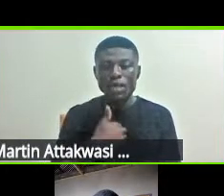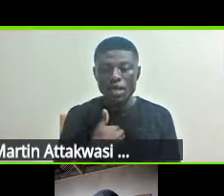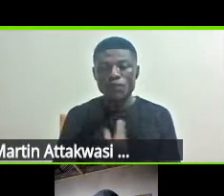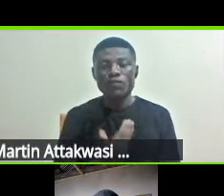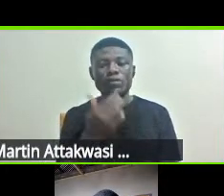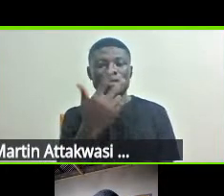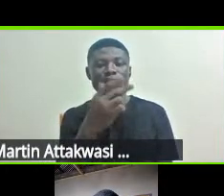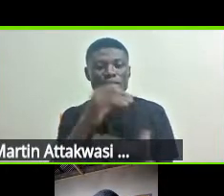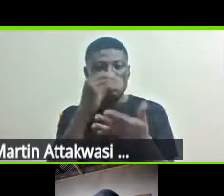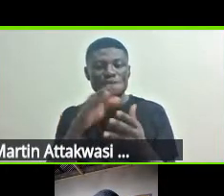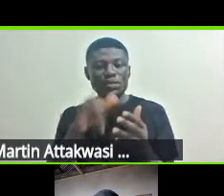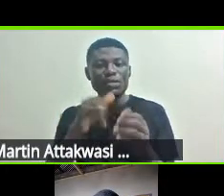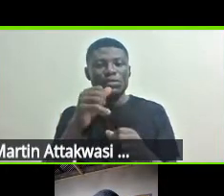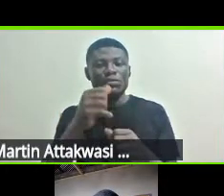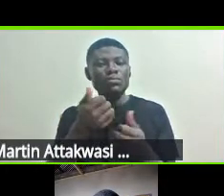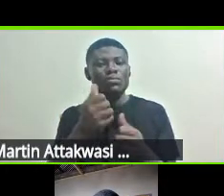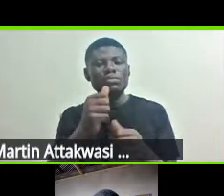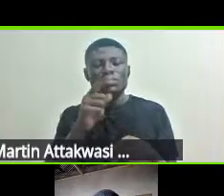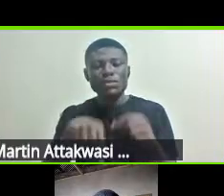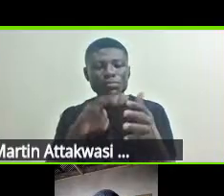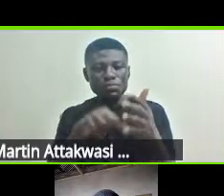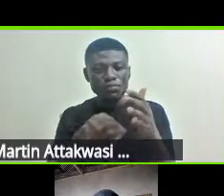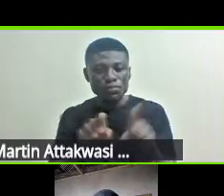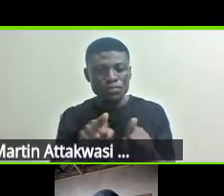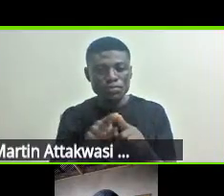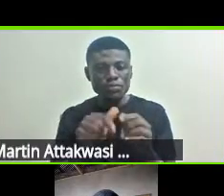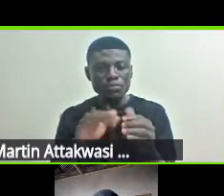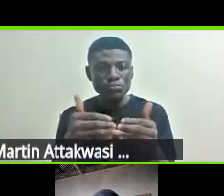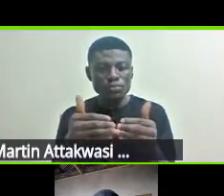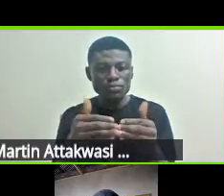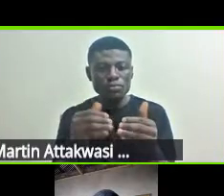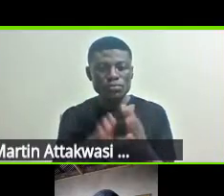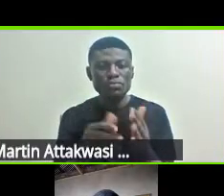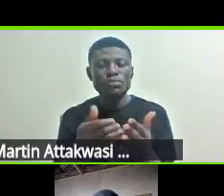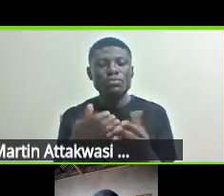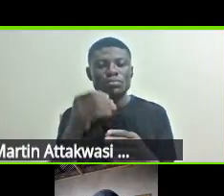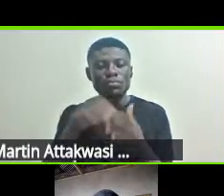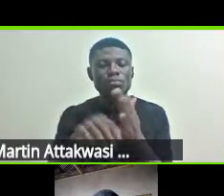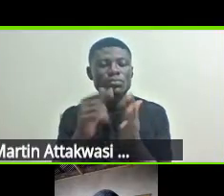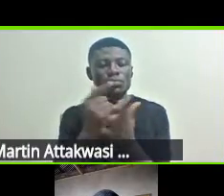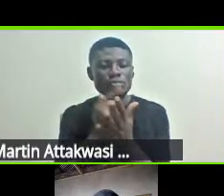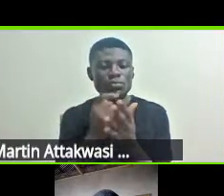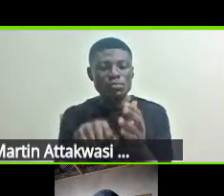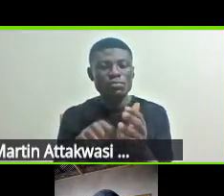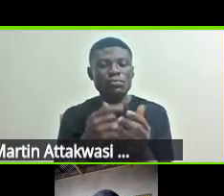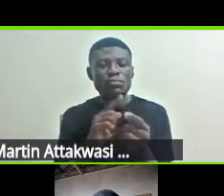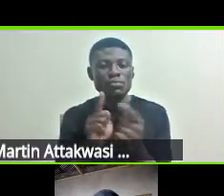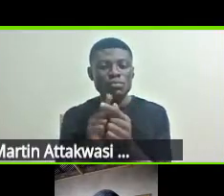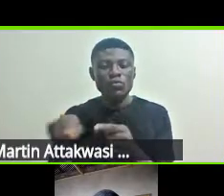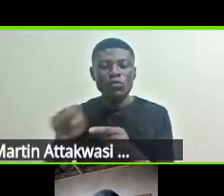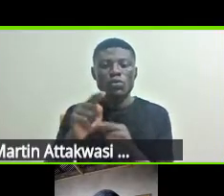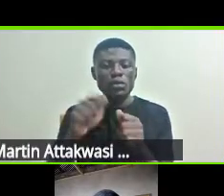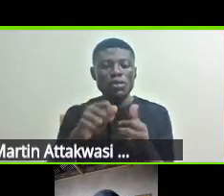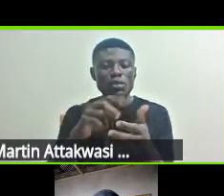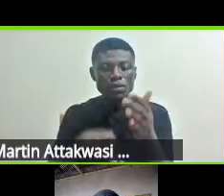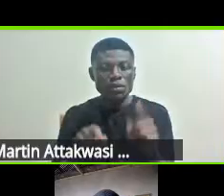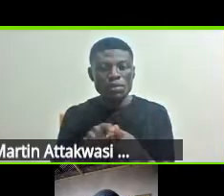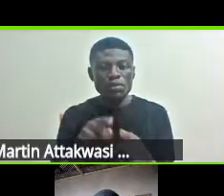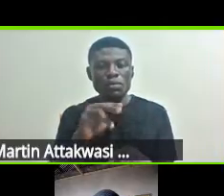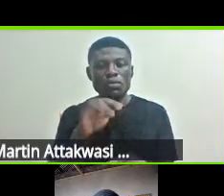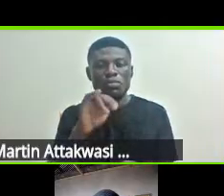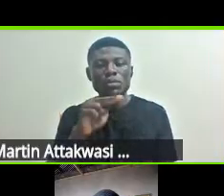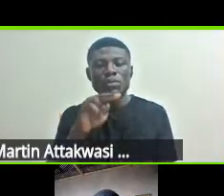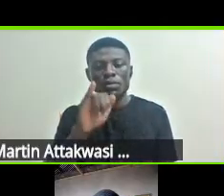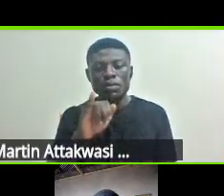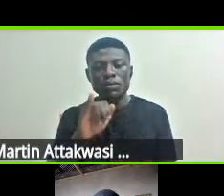are struggling with reading, and she's going to introduce it in her lessons so that she can engage them. Minette says that she's going to use